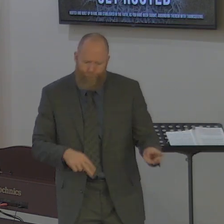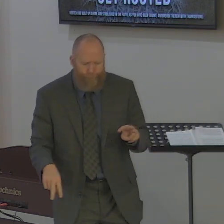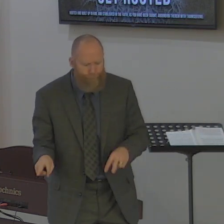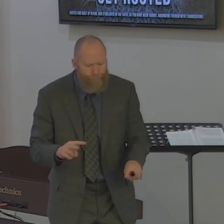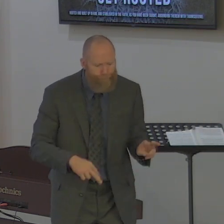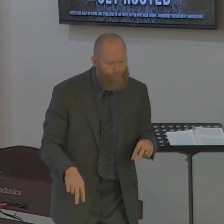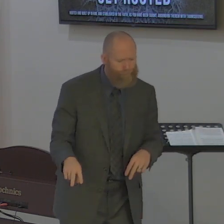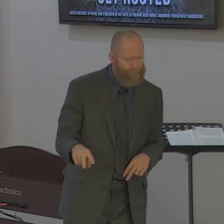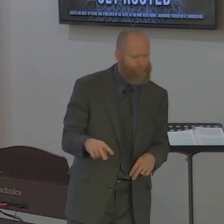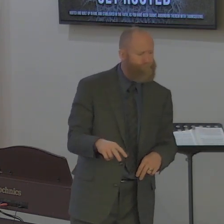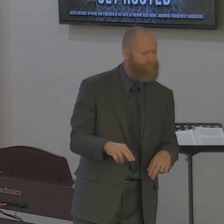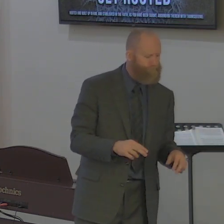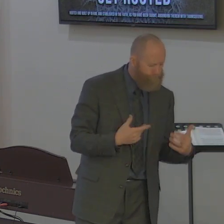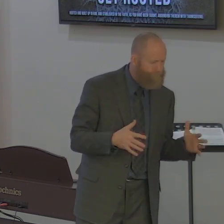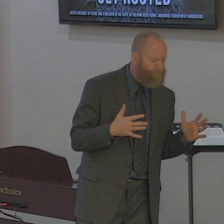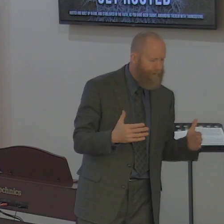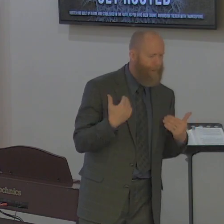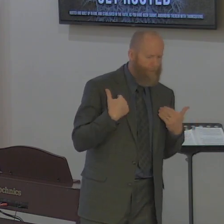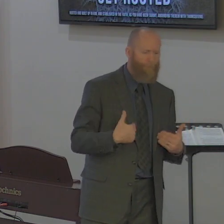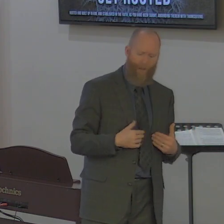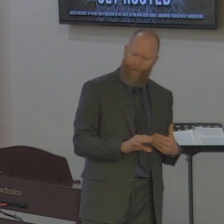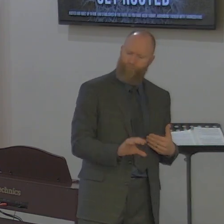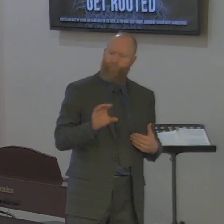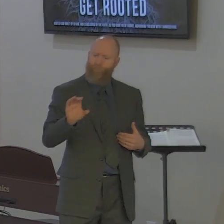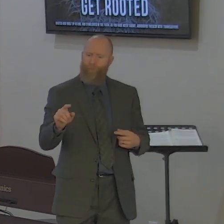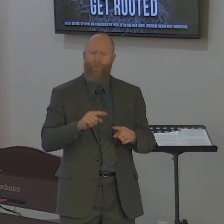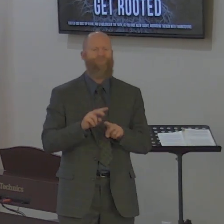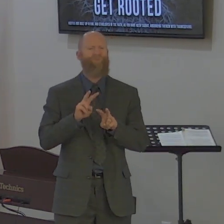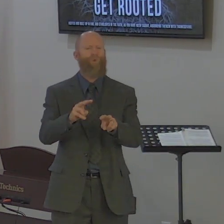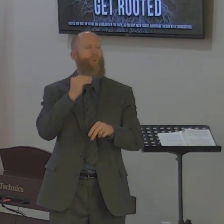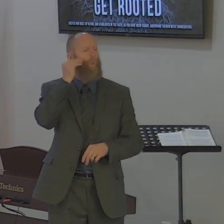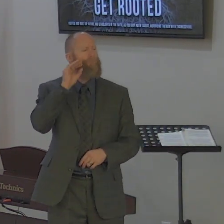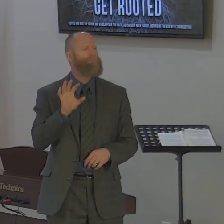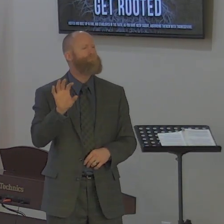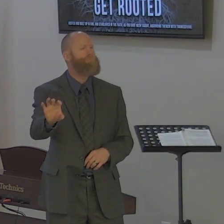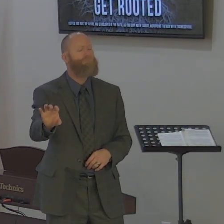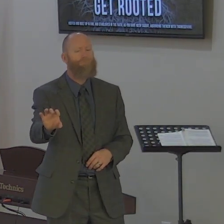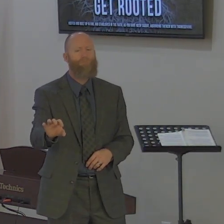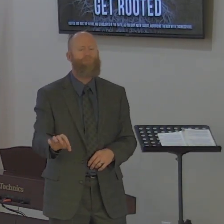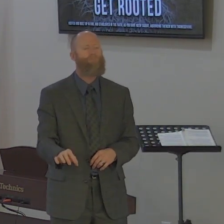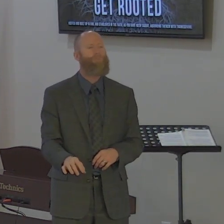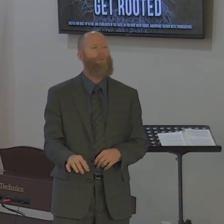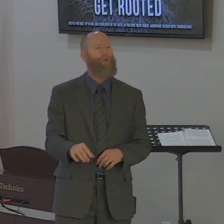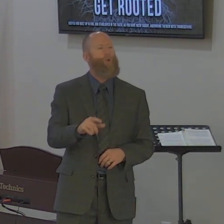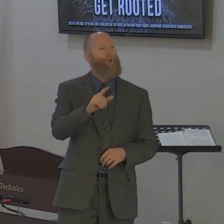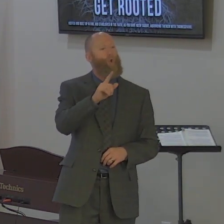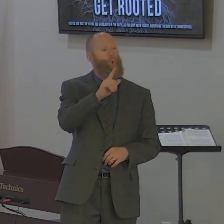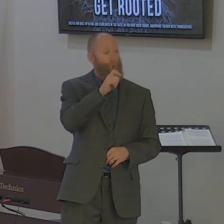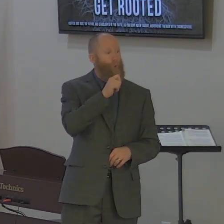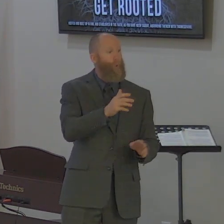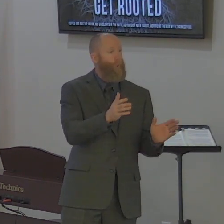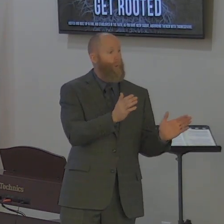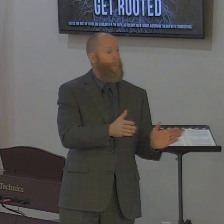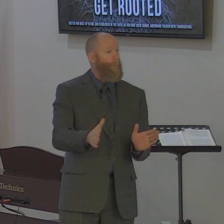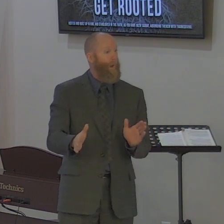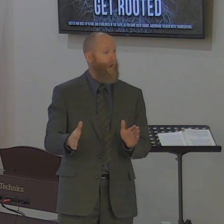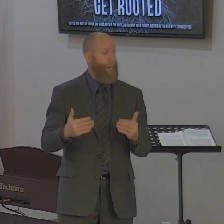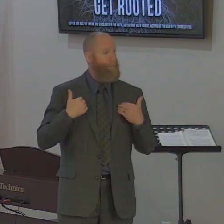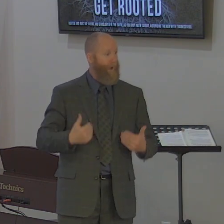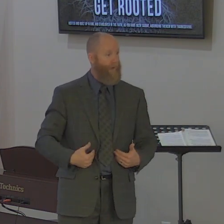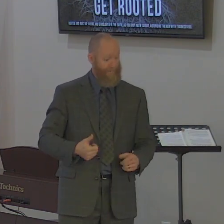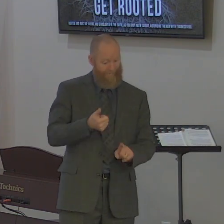the body to the morgue. Everybody that was there. The mortician was a saved